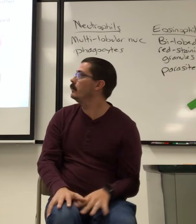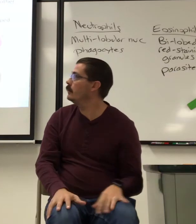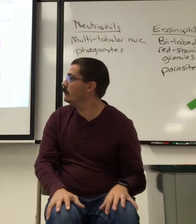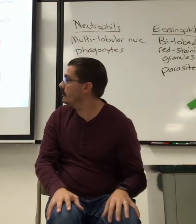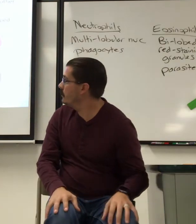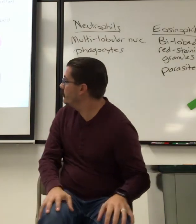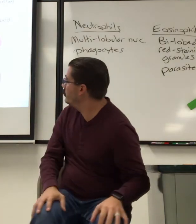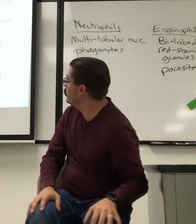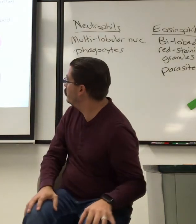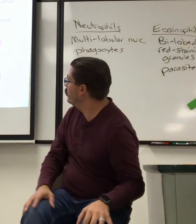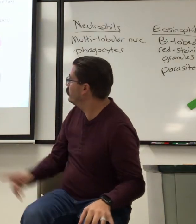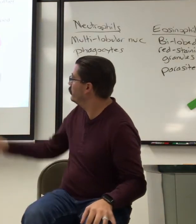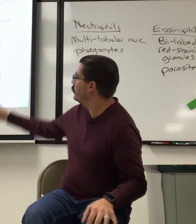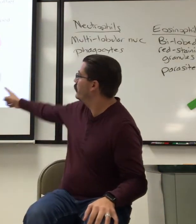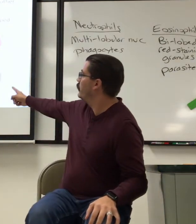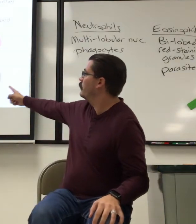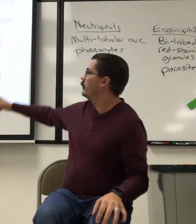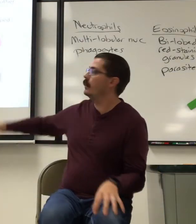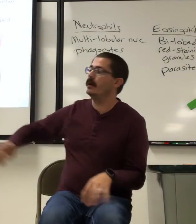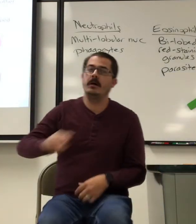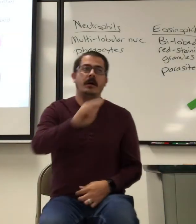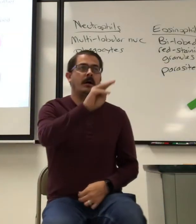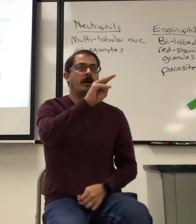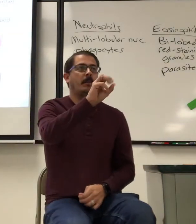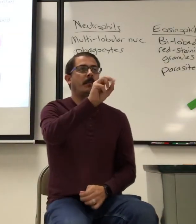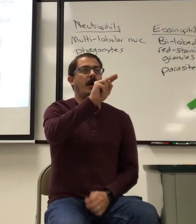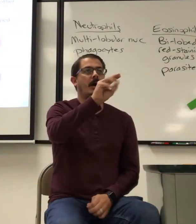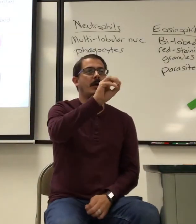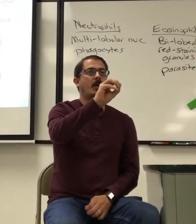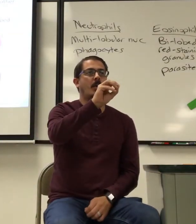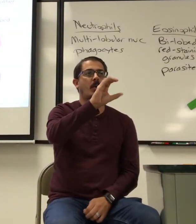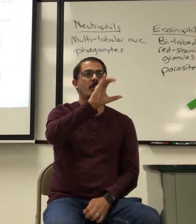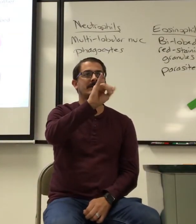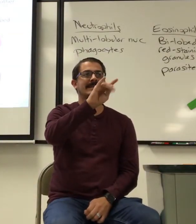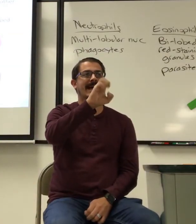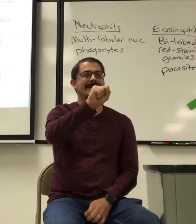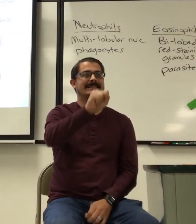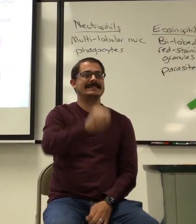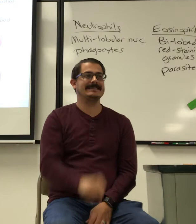Okay, the monocytes, those are the ones that become macrophages. That's their main thing.